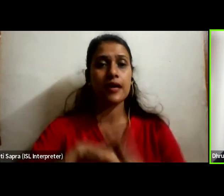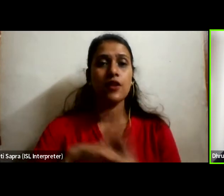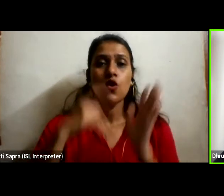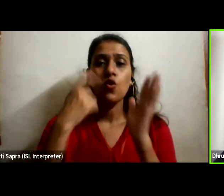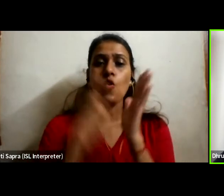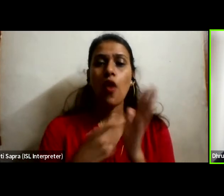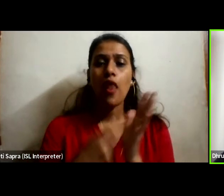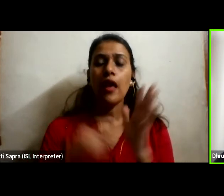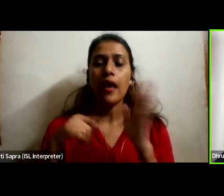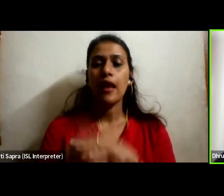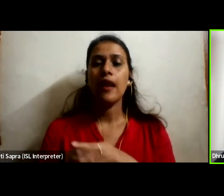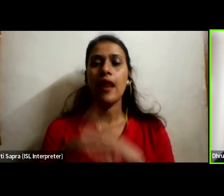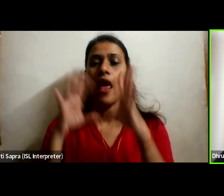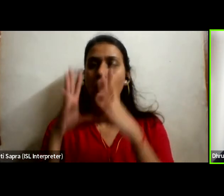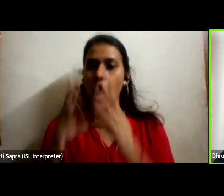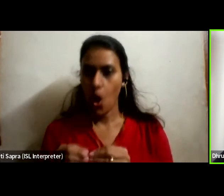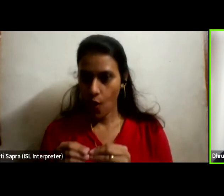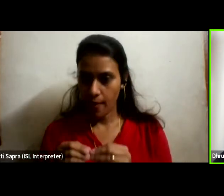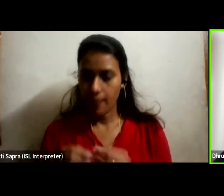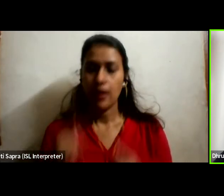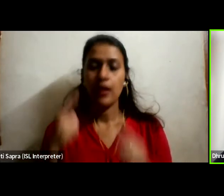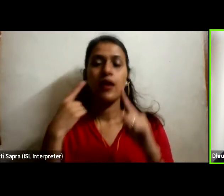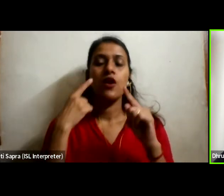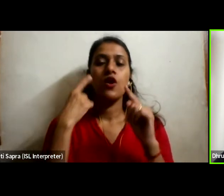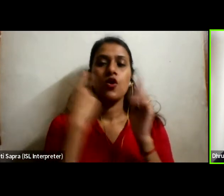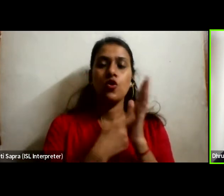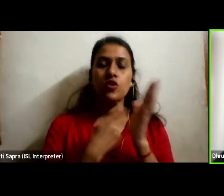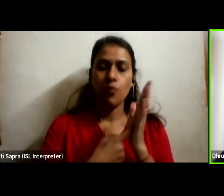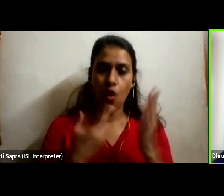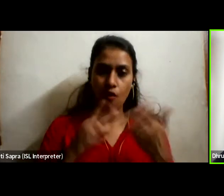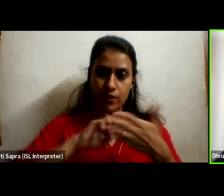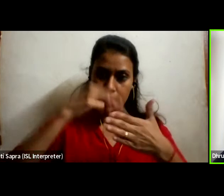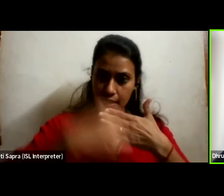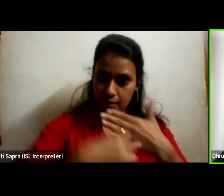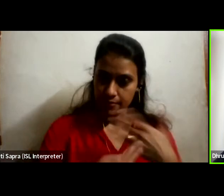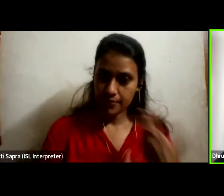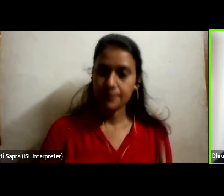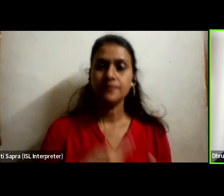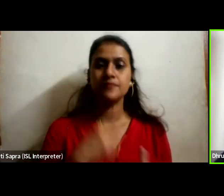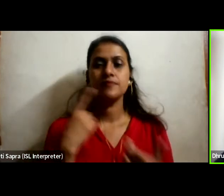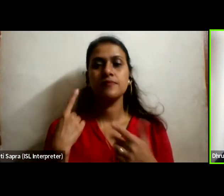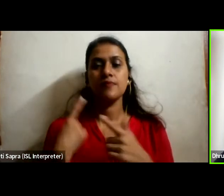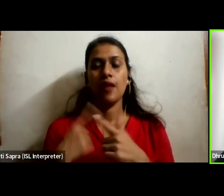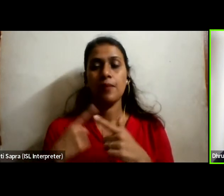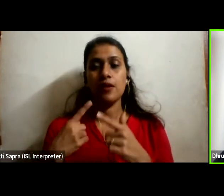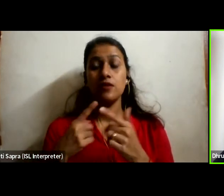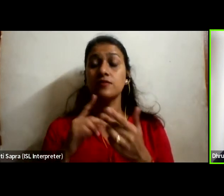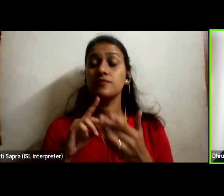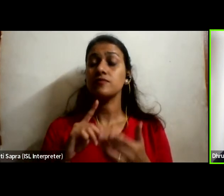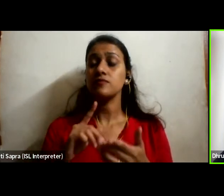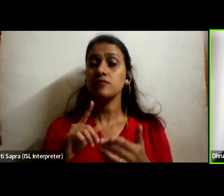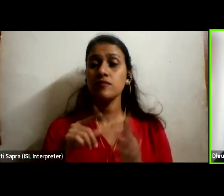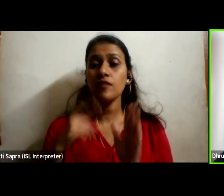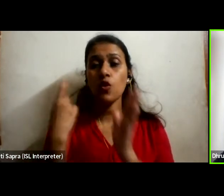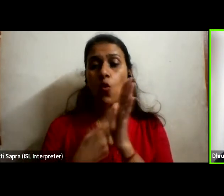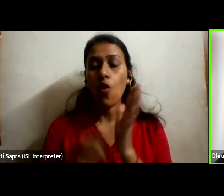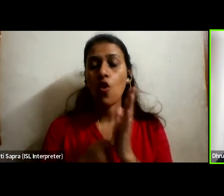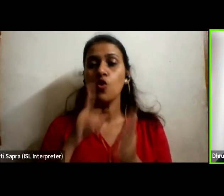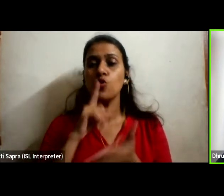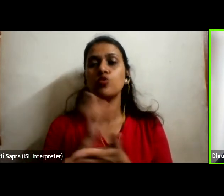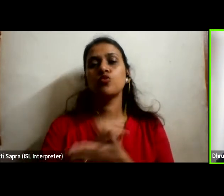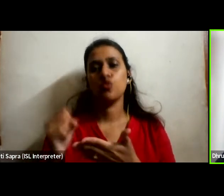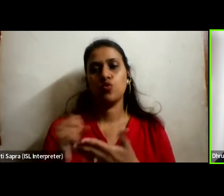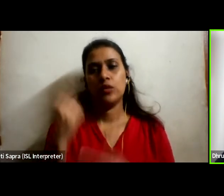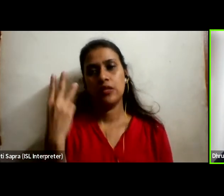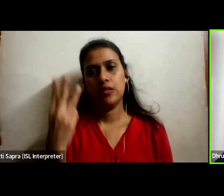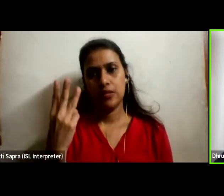of accountability, the principles of transparency, and the principle of fairness, because these three principles